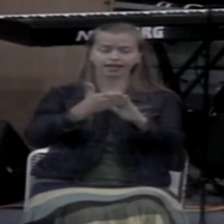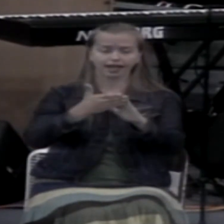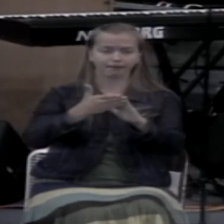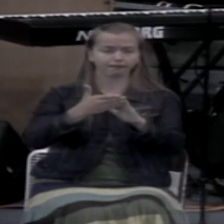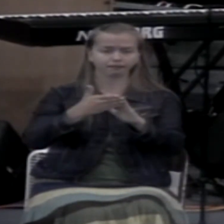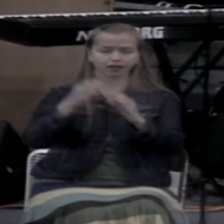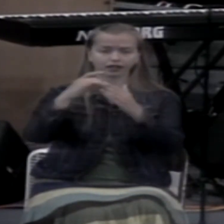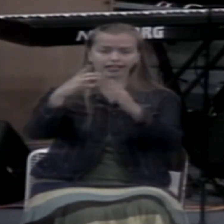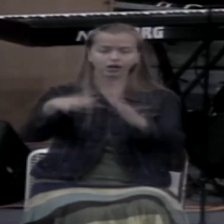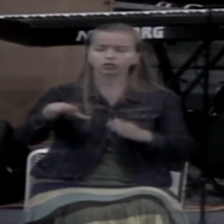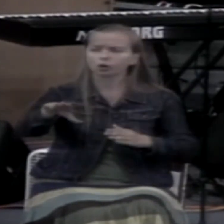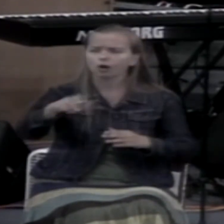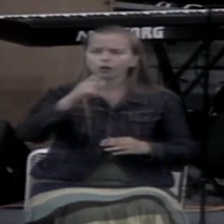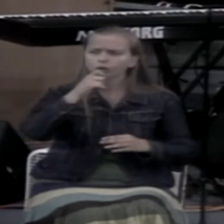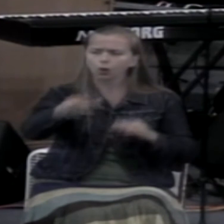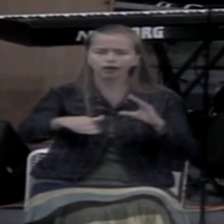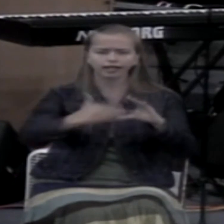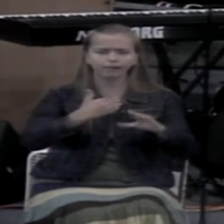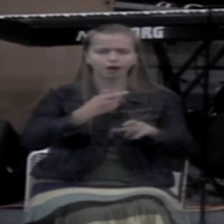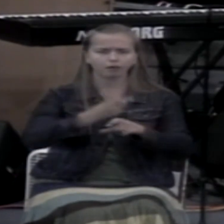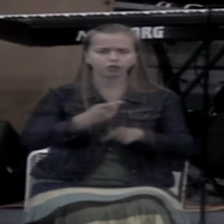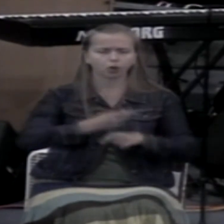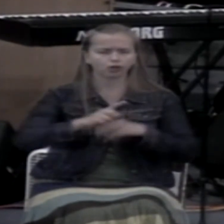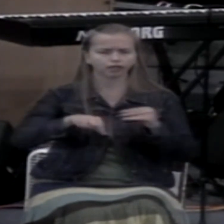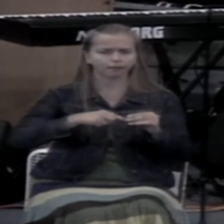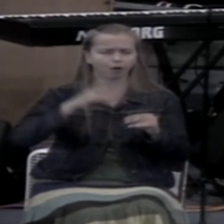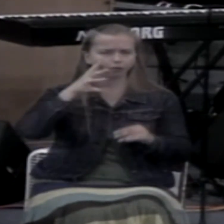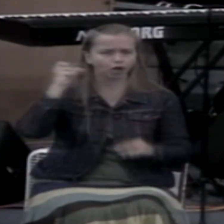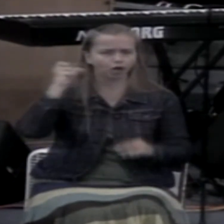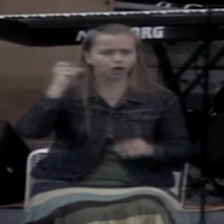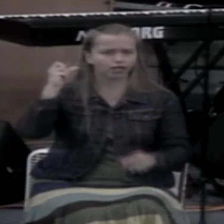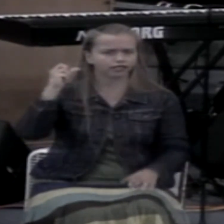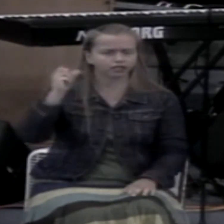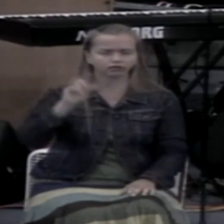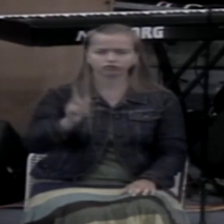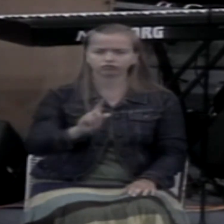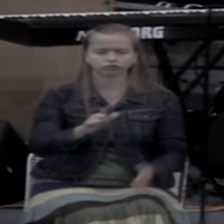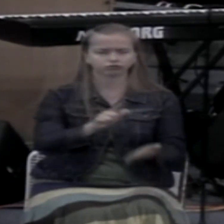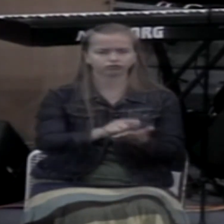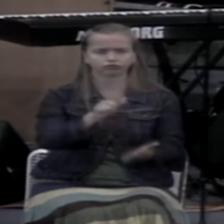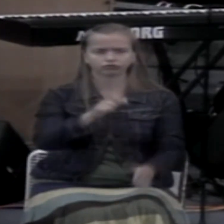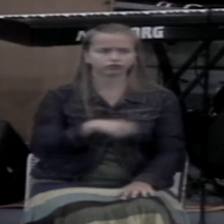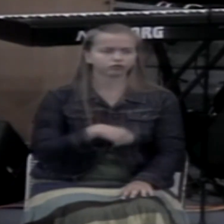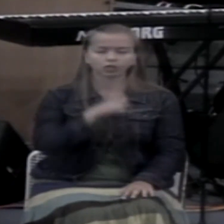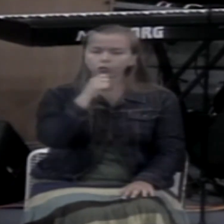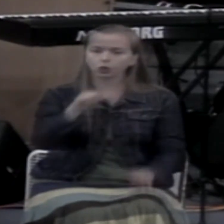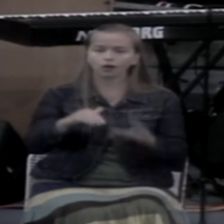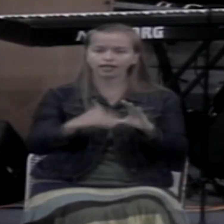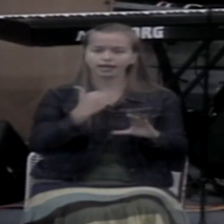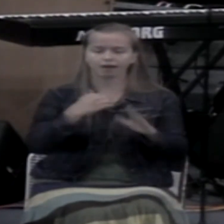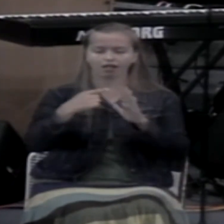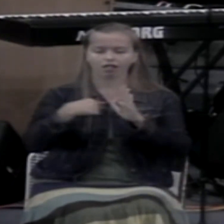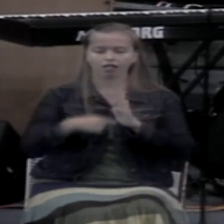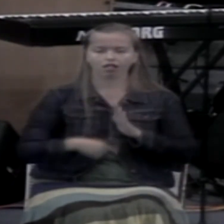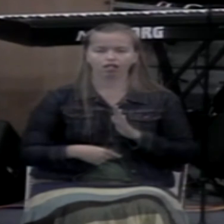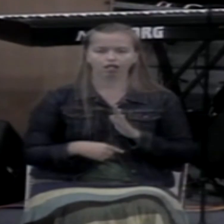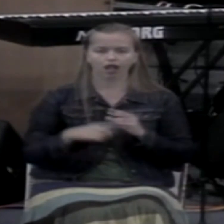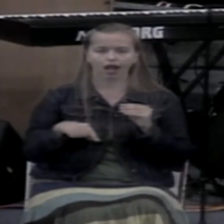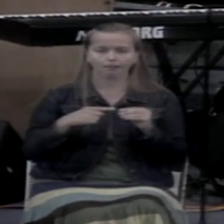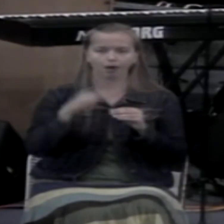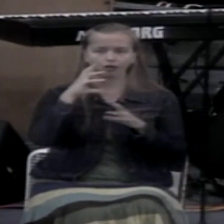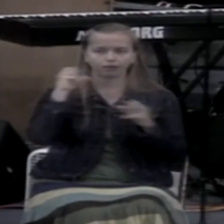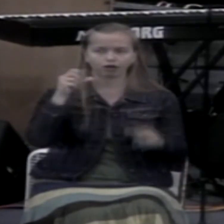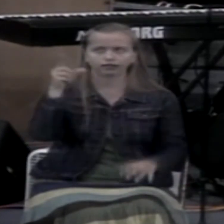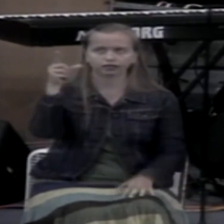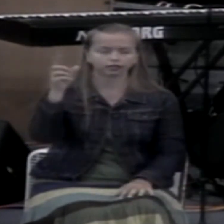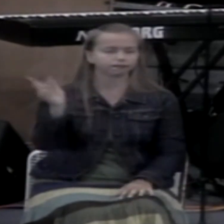on if I want to know. But don't feel like you're a special agent to educate me. I'm just talking about me now. I'm not talking about your friends. I'm not talking about anybody